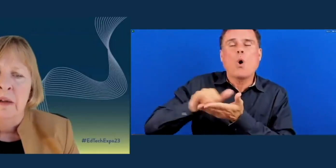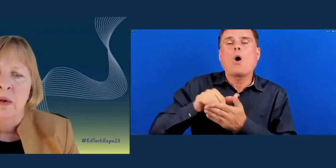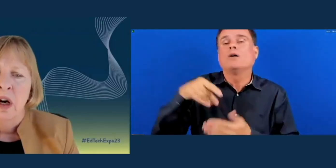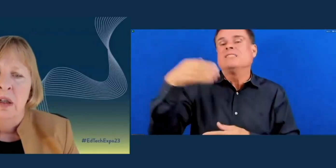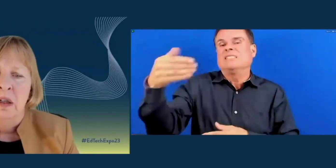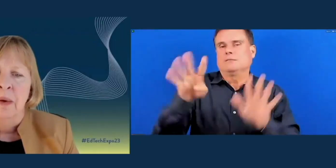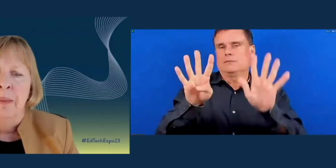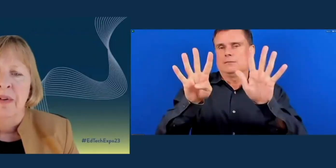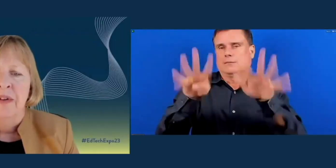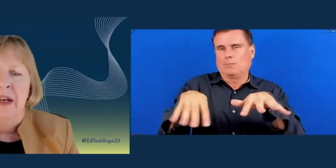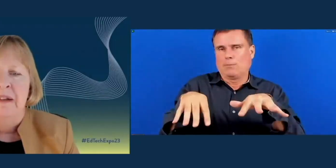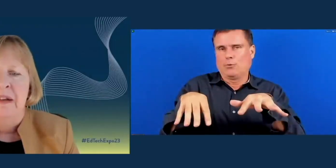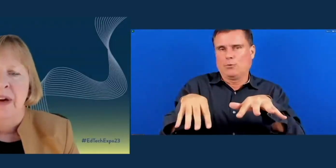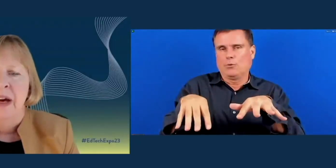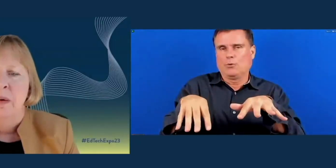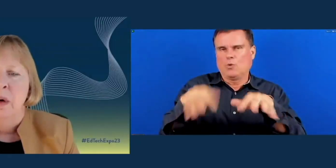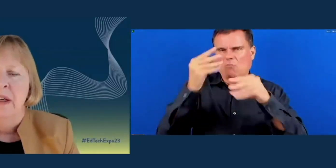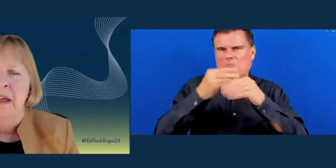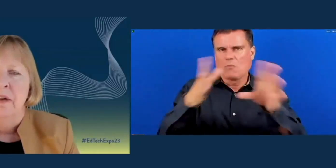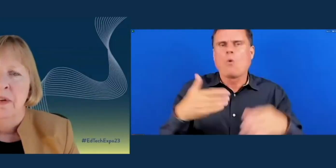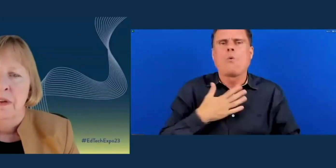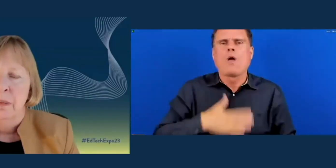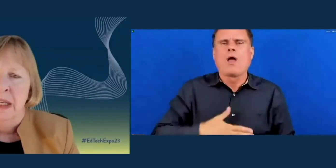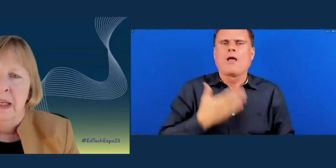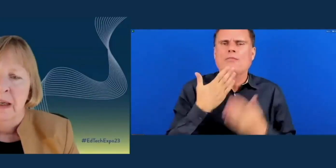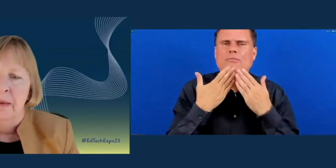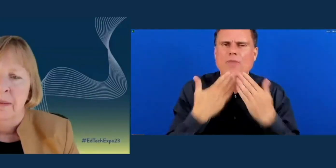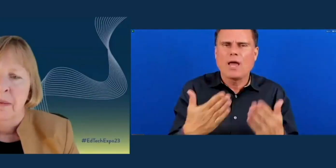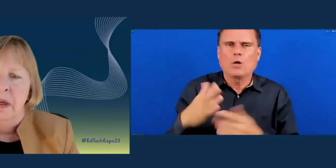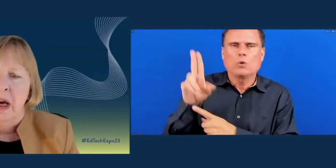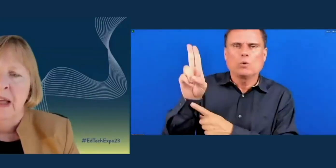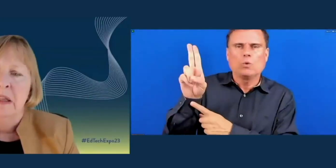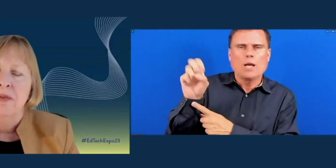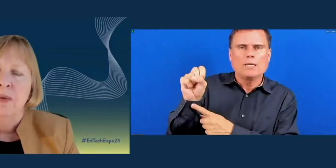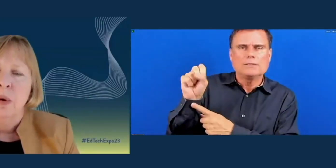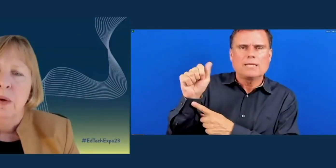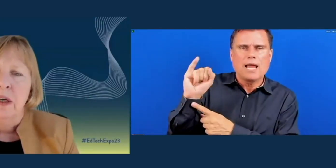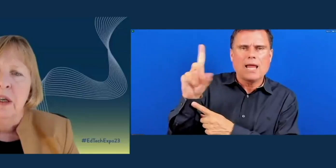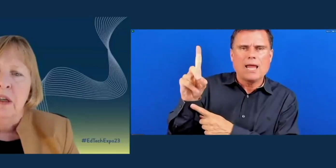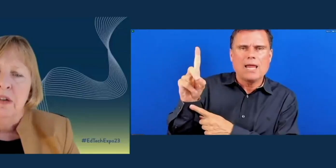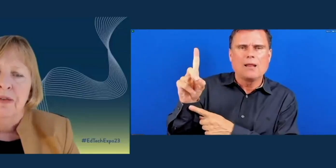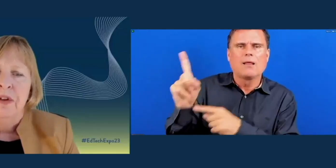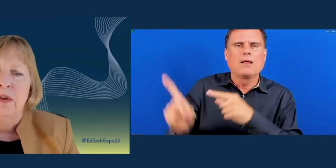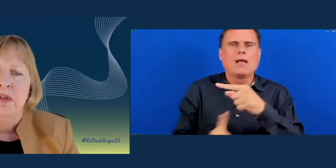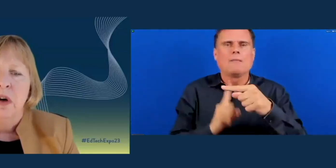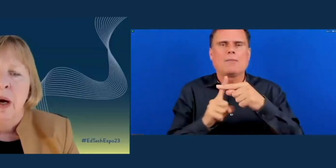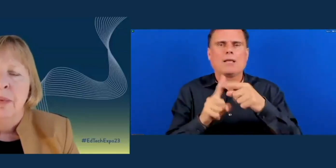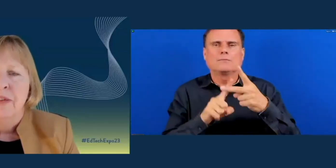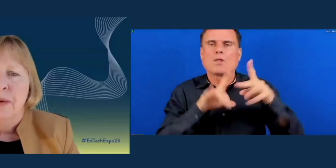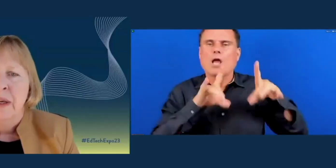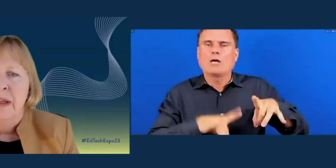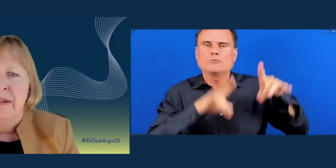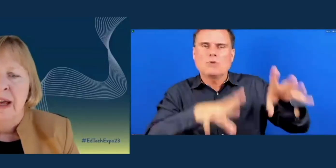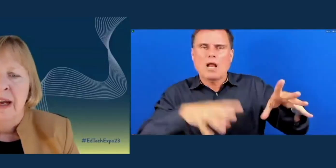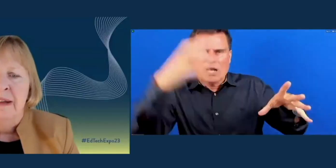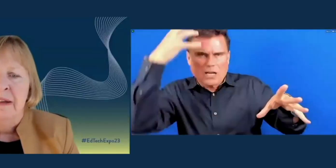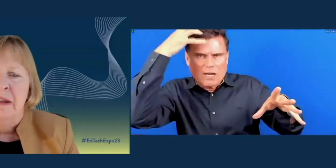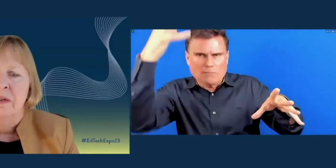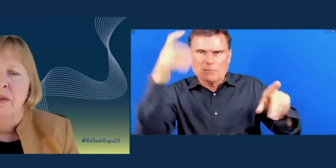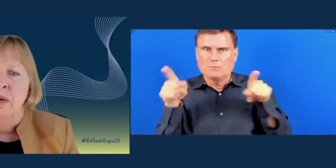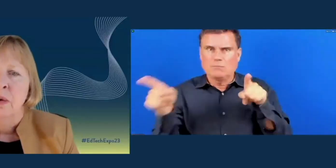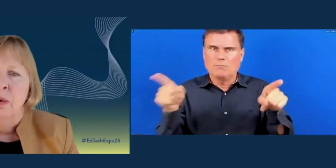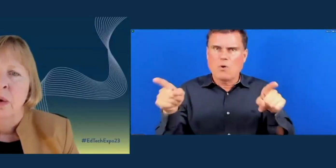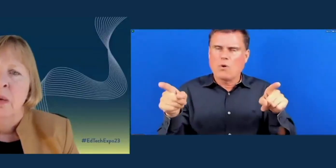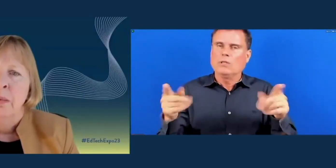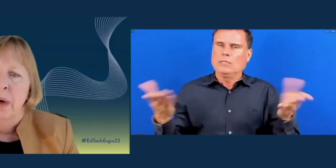and Luke Hartley, representing DFAT, who are here for this meeting. I look forward to future opportunities and ideas